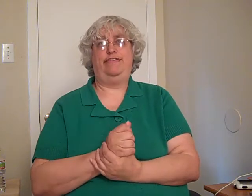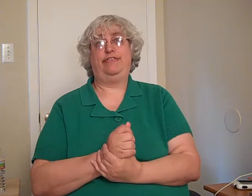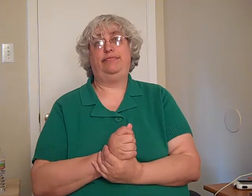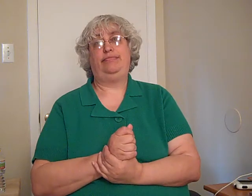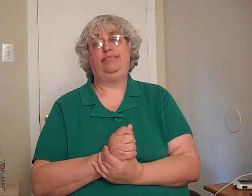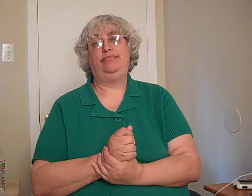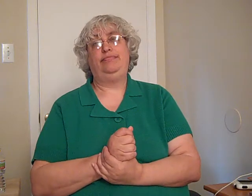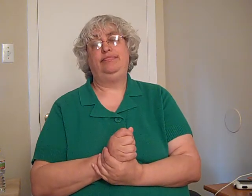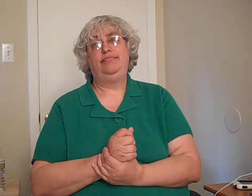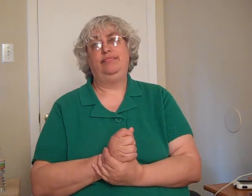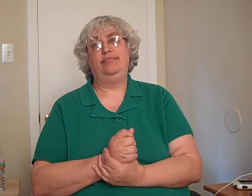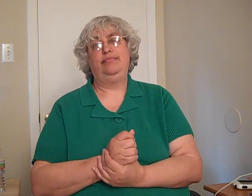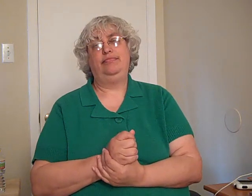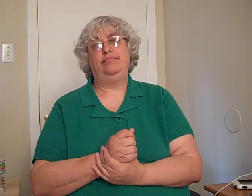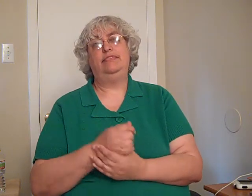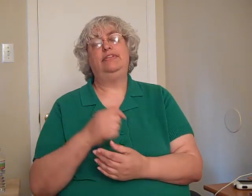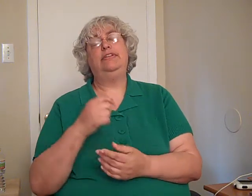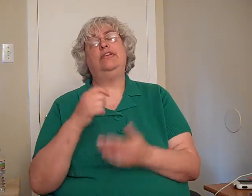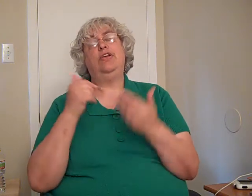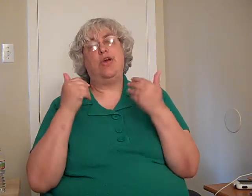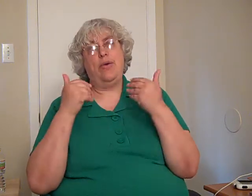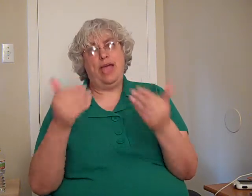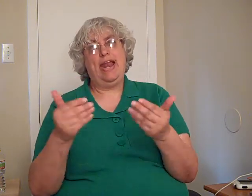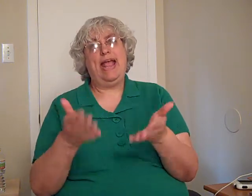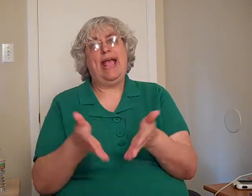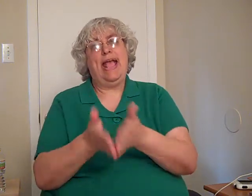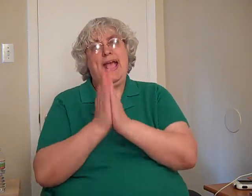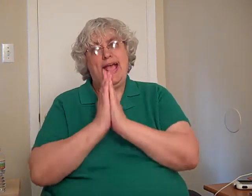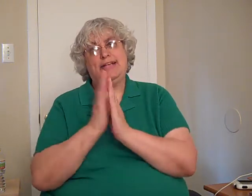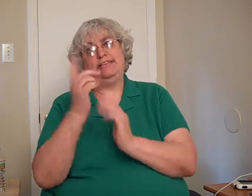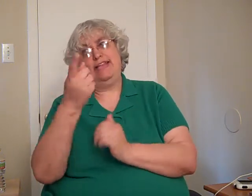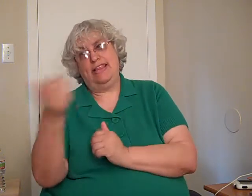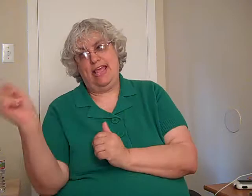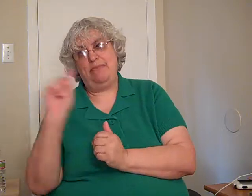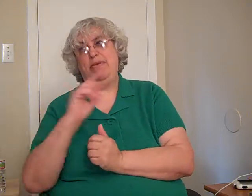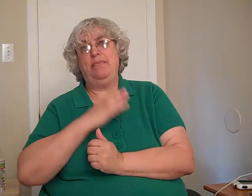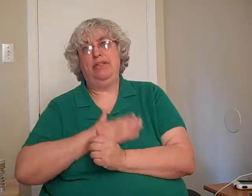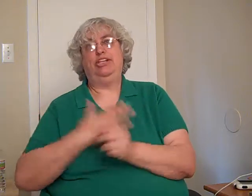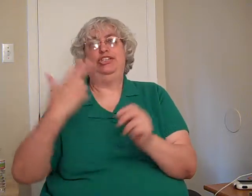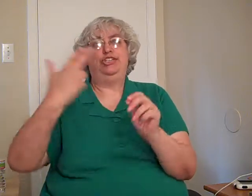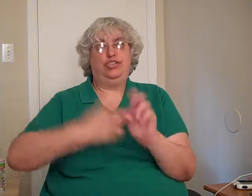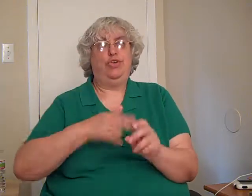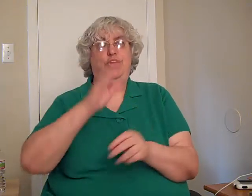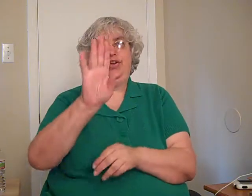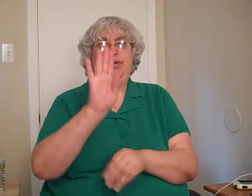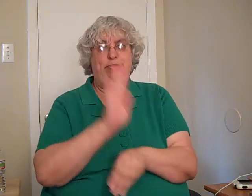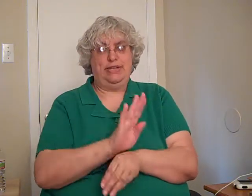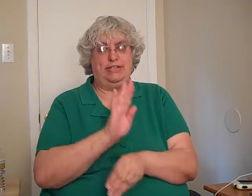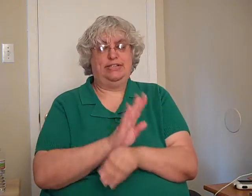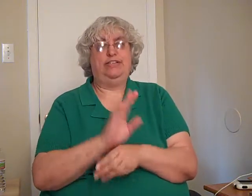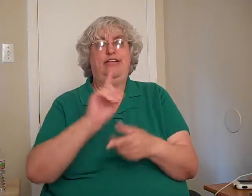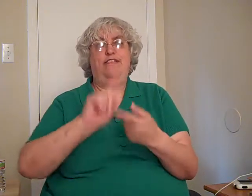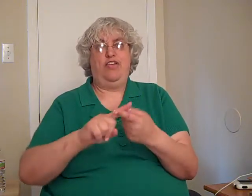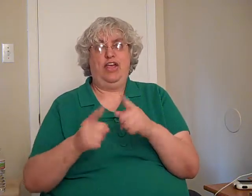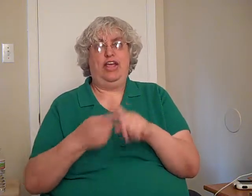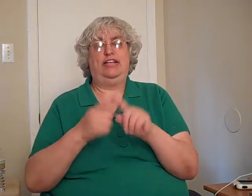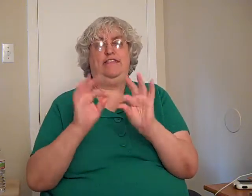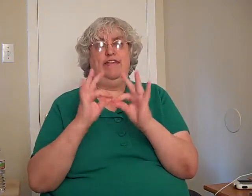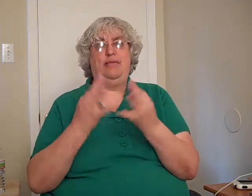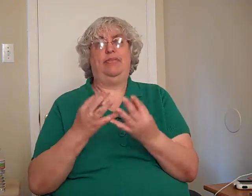Don't be afraid, again, ladies and gentlemen, to ask them for their business. They're your friends, they're your family. They love you. Many people will